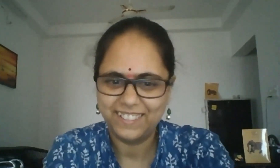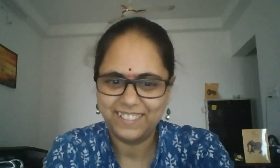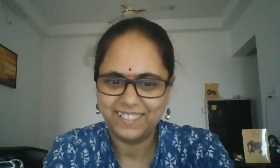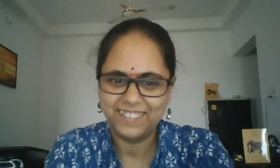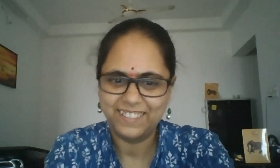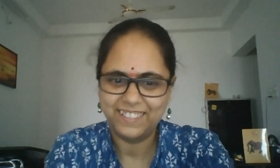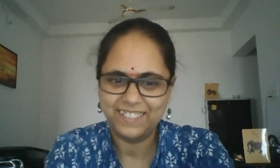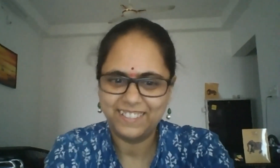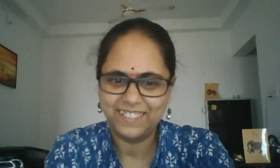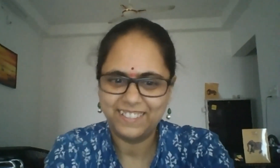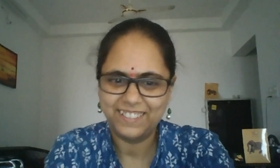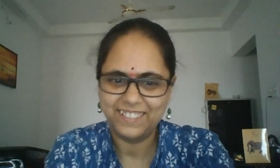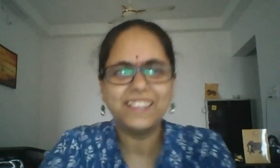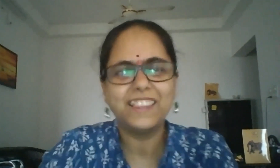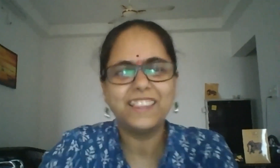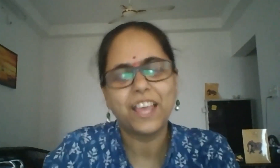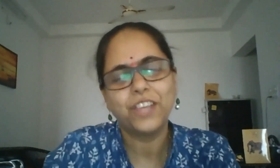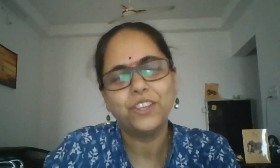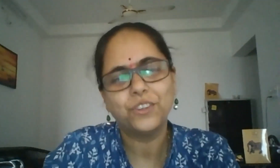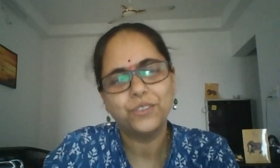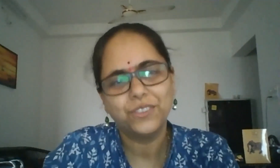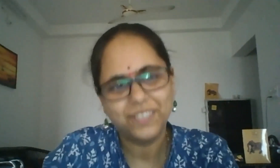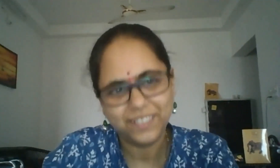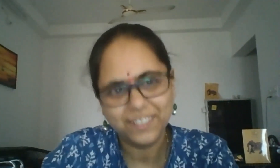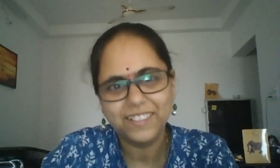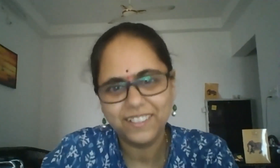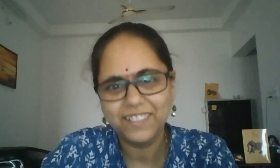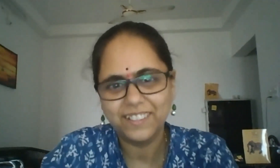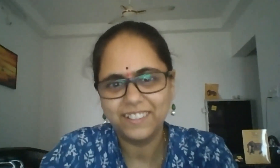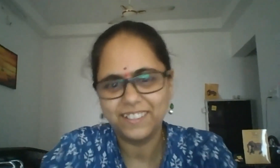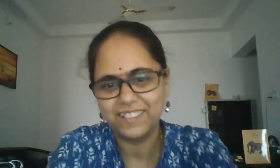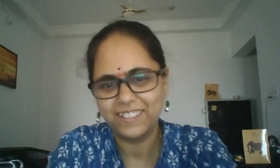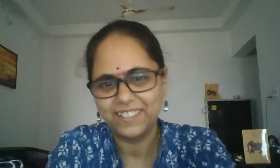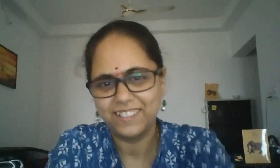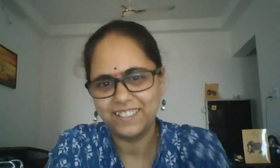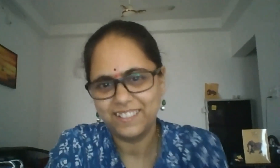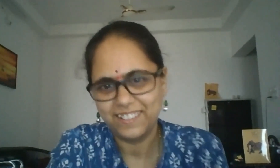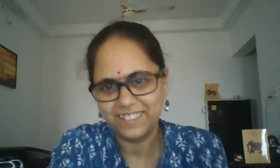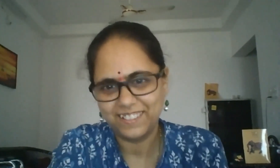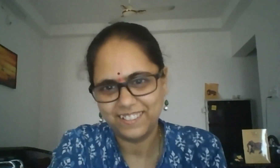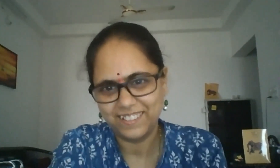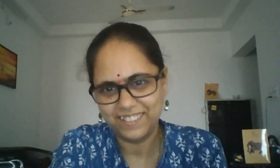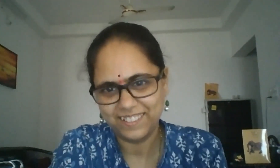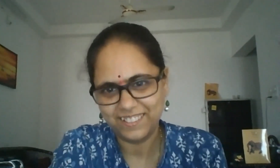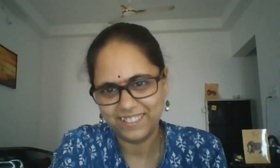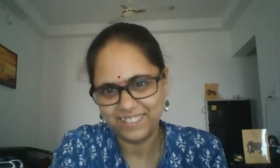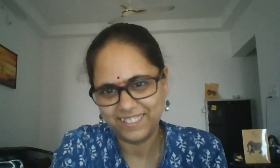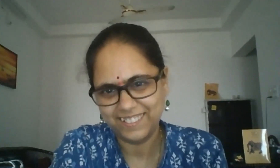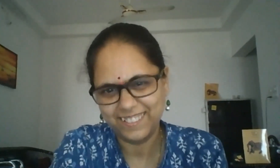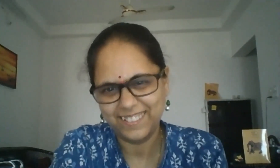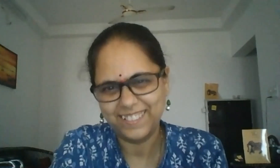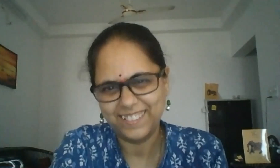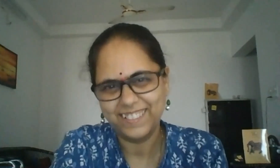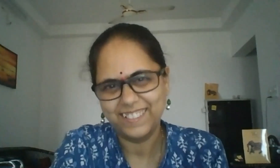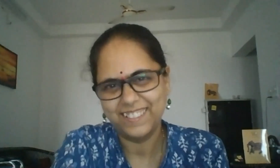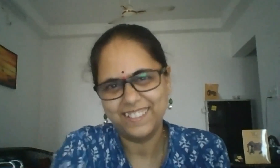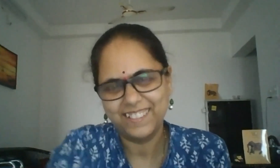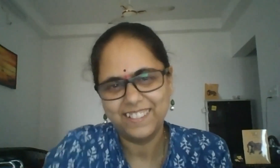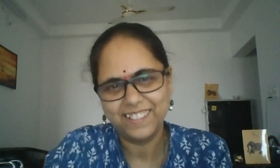that thought. And after that, it was a very means it was a life changing experience. Means being ourselves